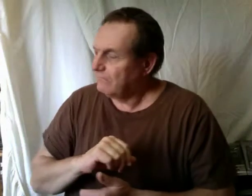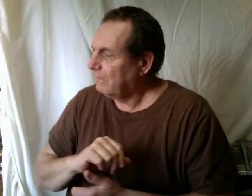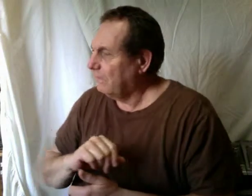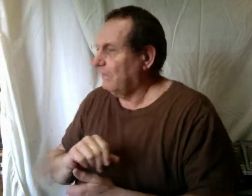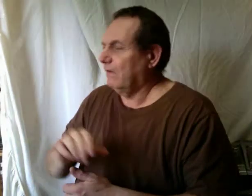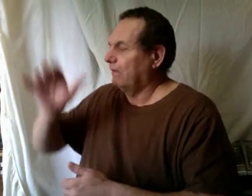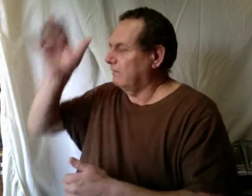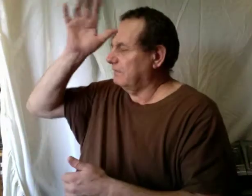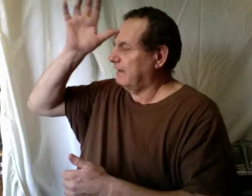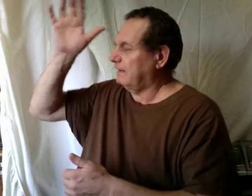Oh daddy,